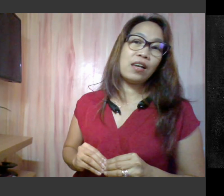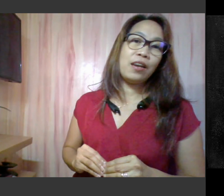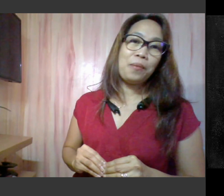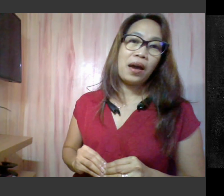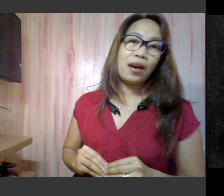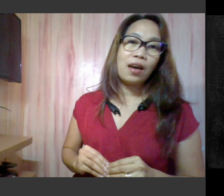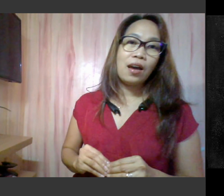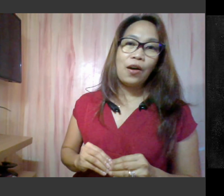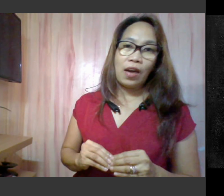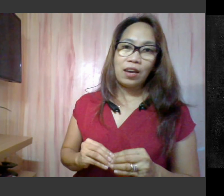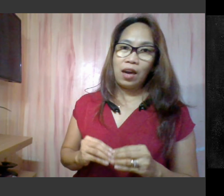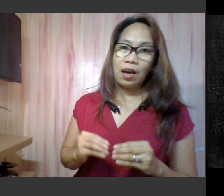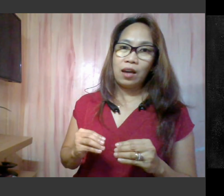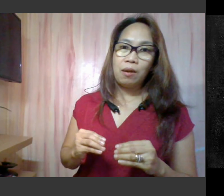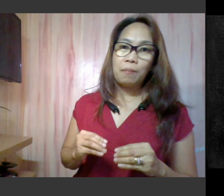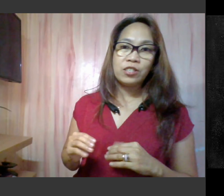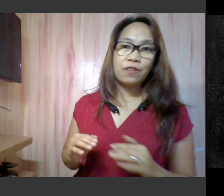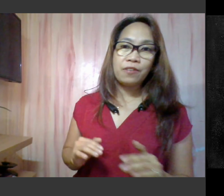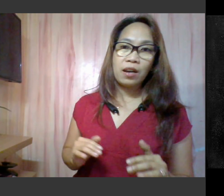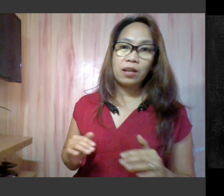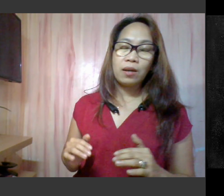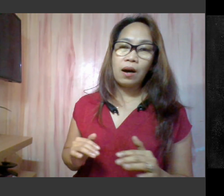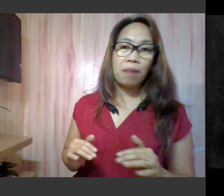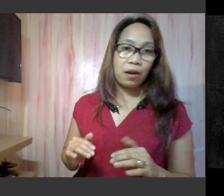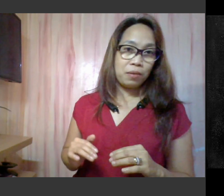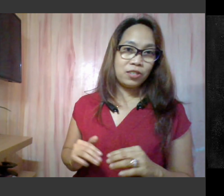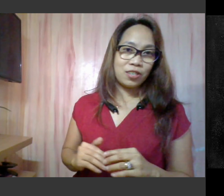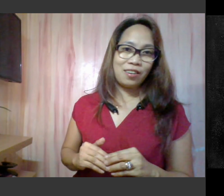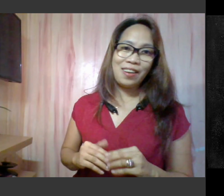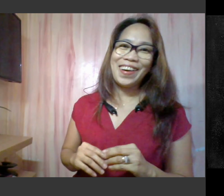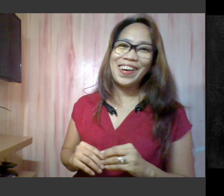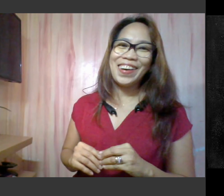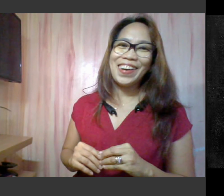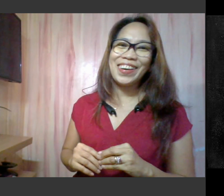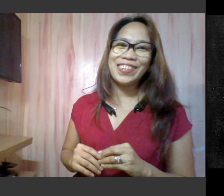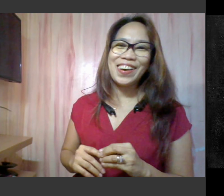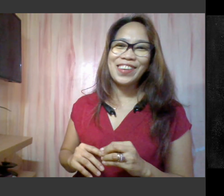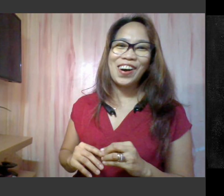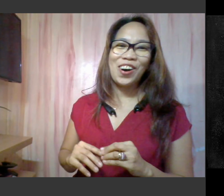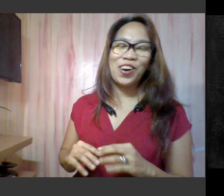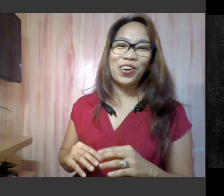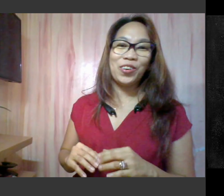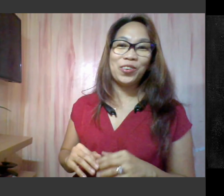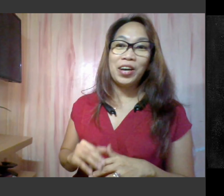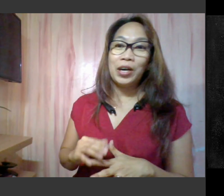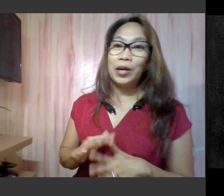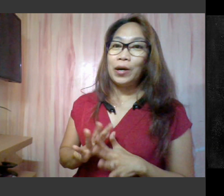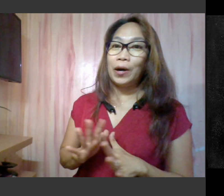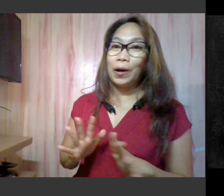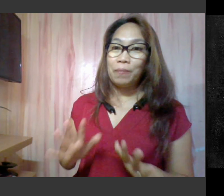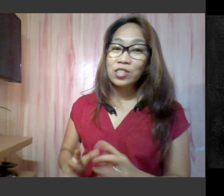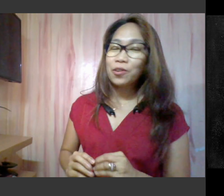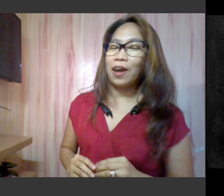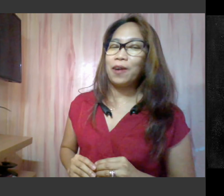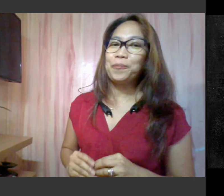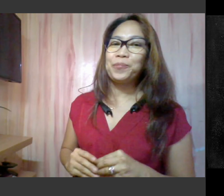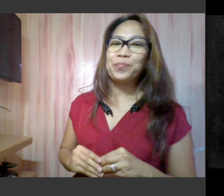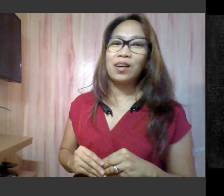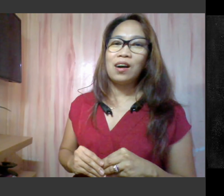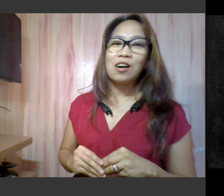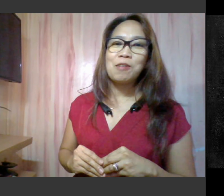universal anyway. They can be different by region, and so that's